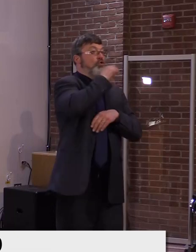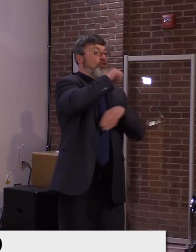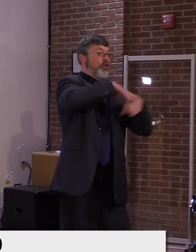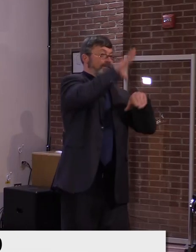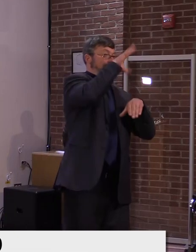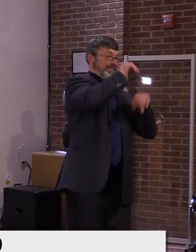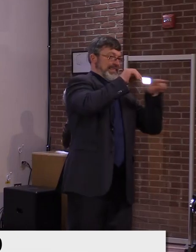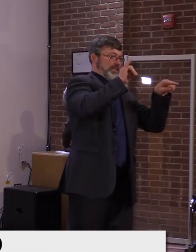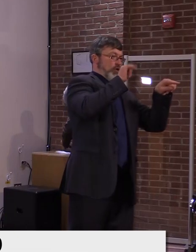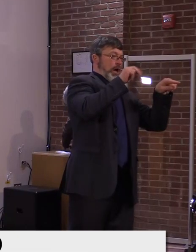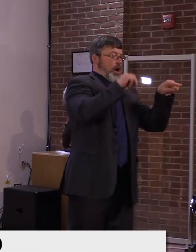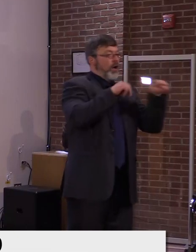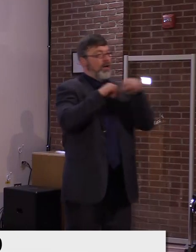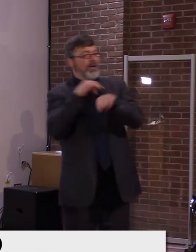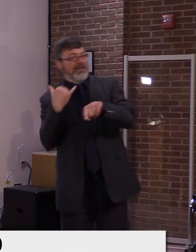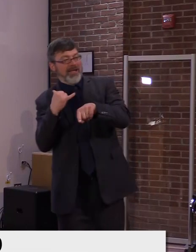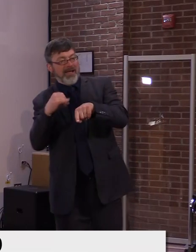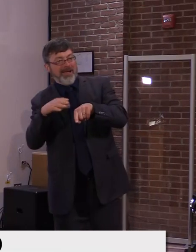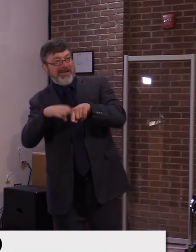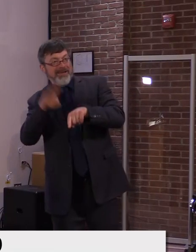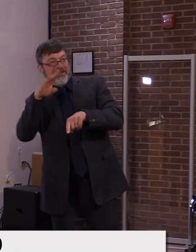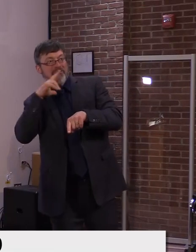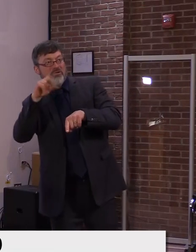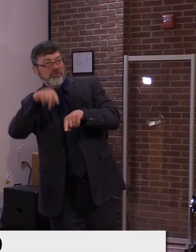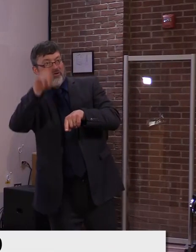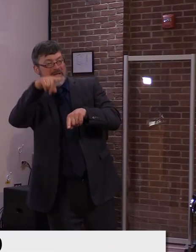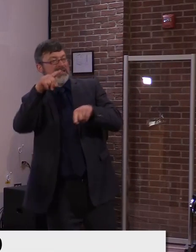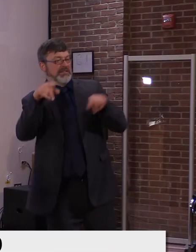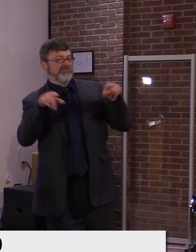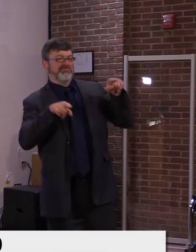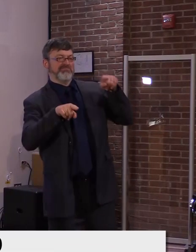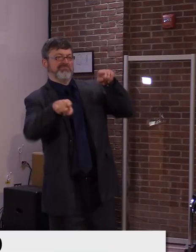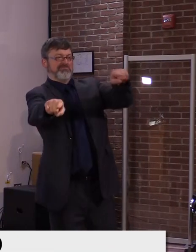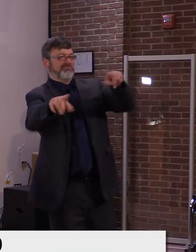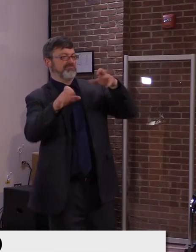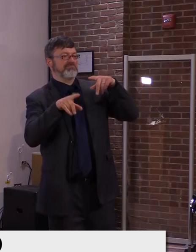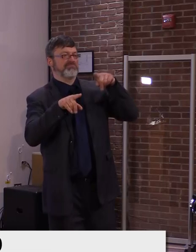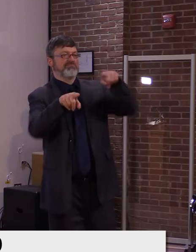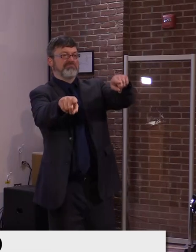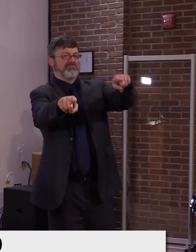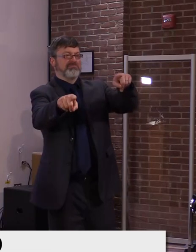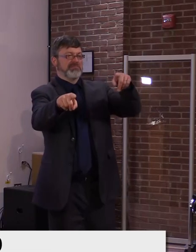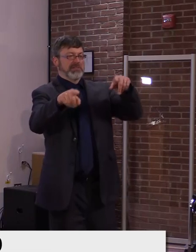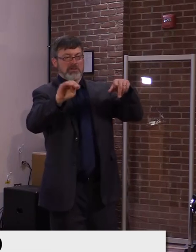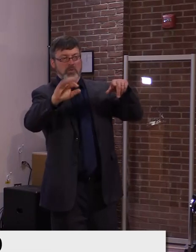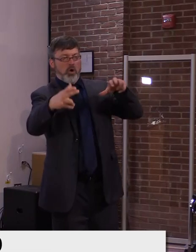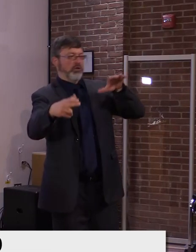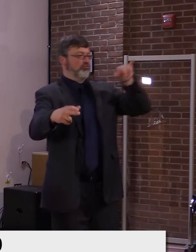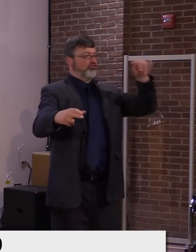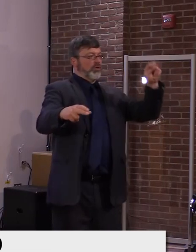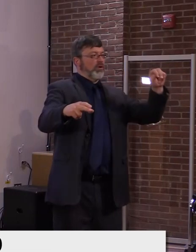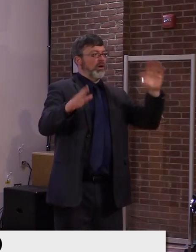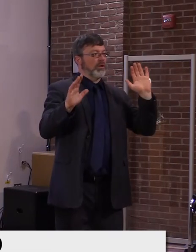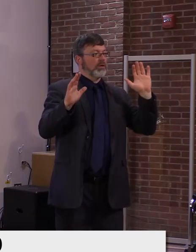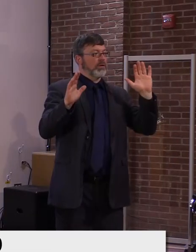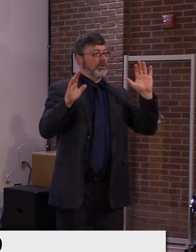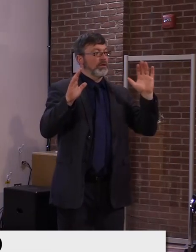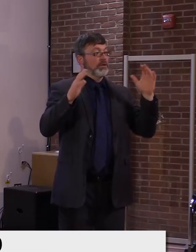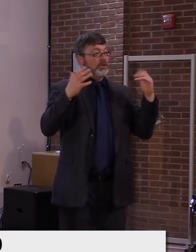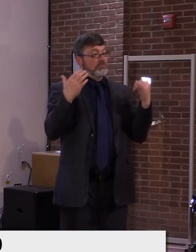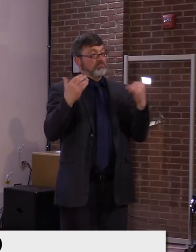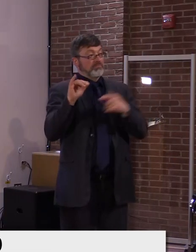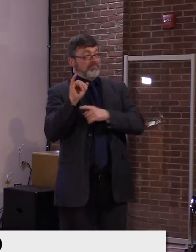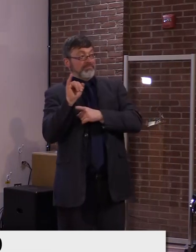system. But that's sort of generally the makeup, is that those that are over 70 are trending down over